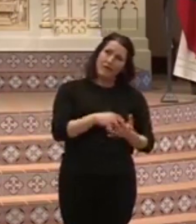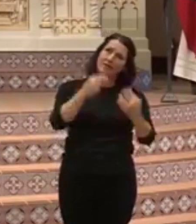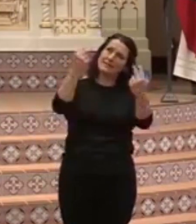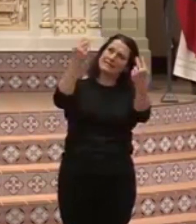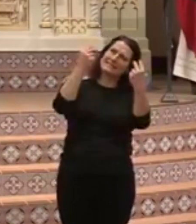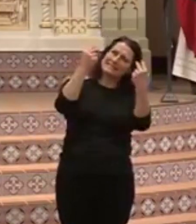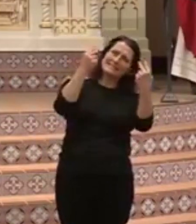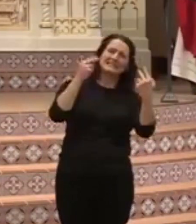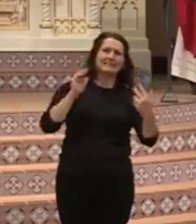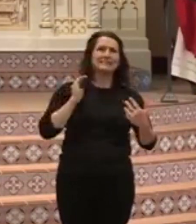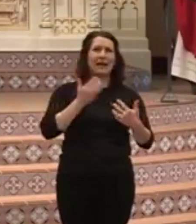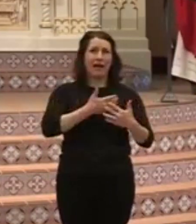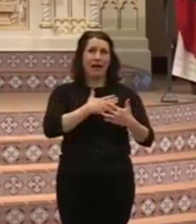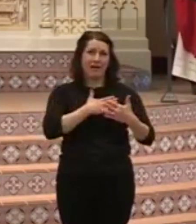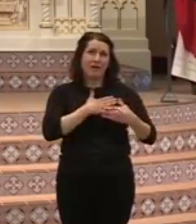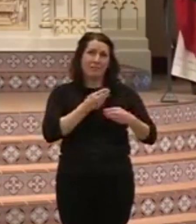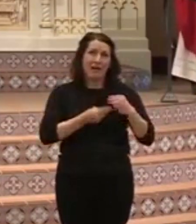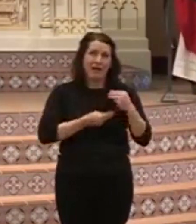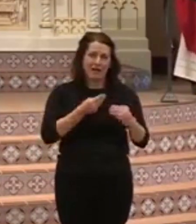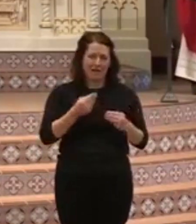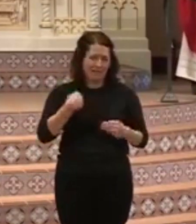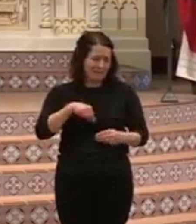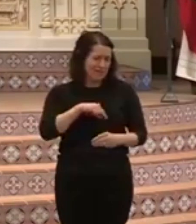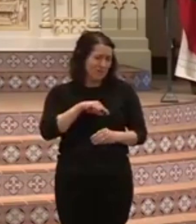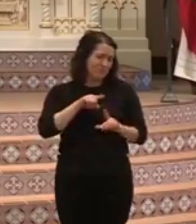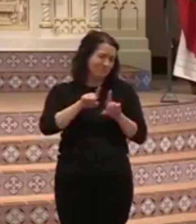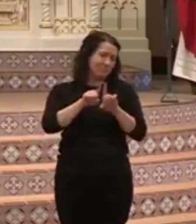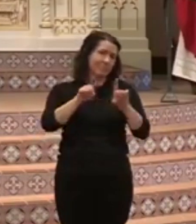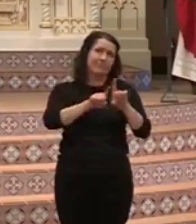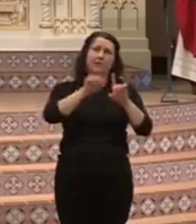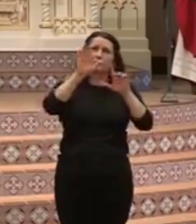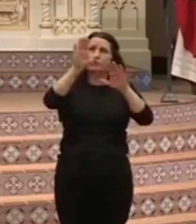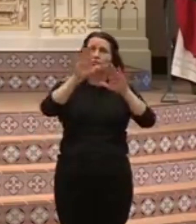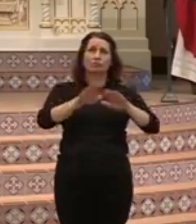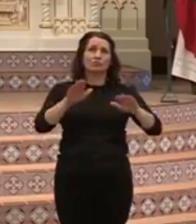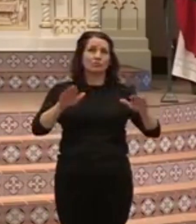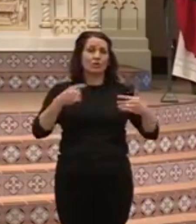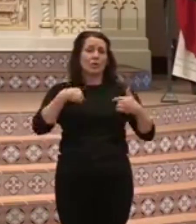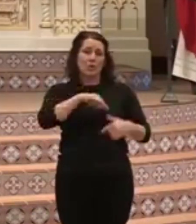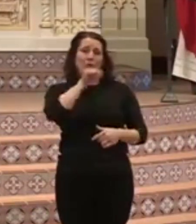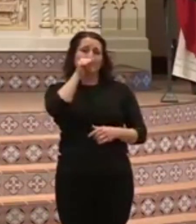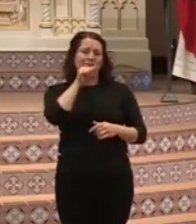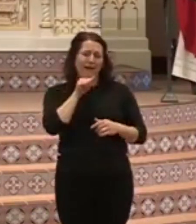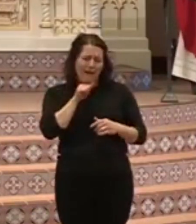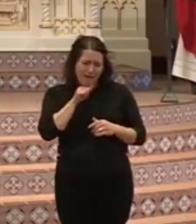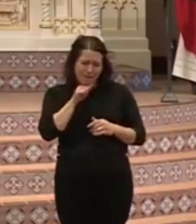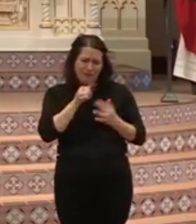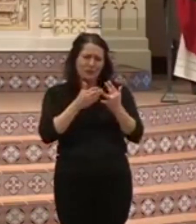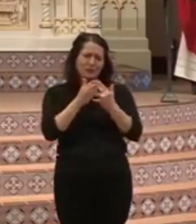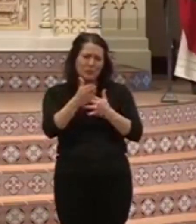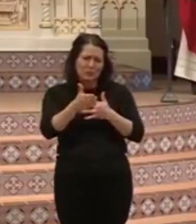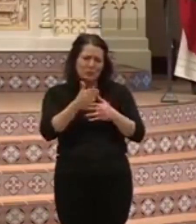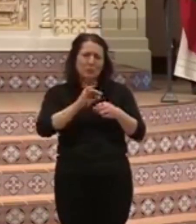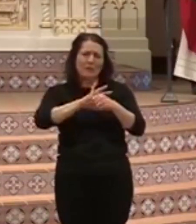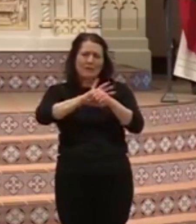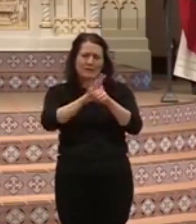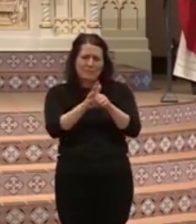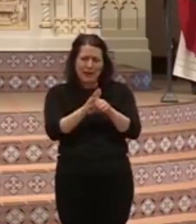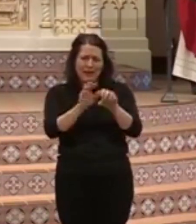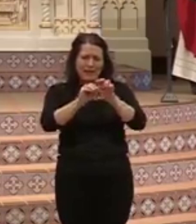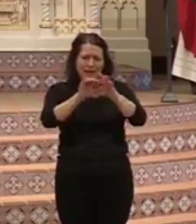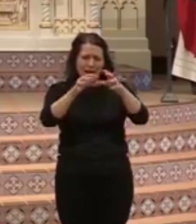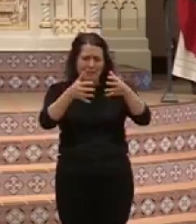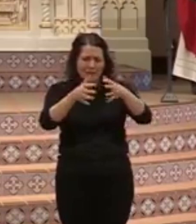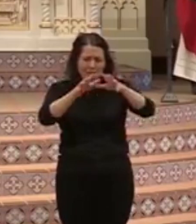the sorrowful condition of your children who suffer because of this pandemic. Relieve